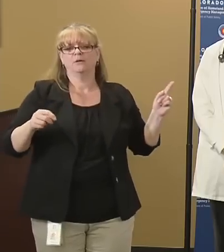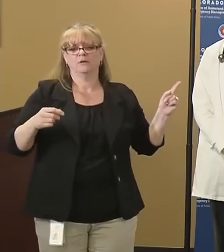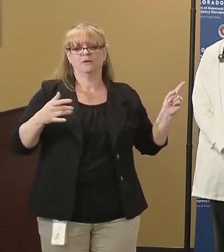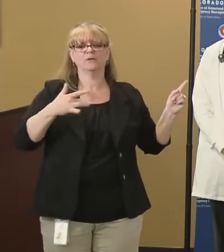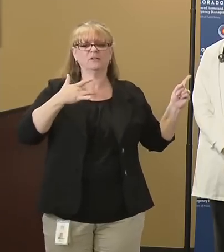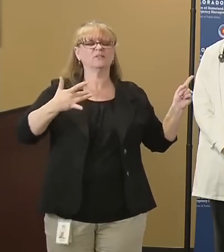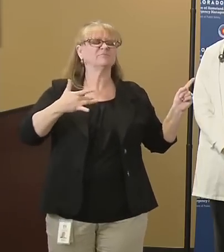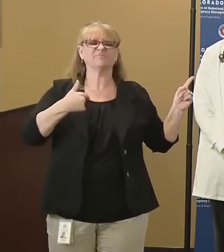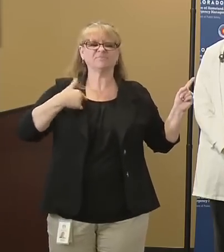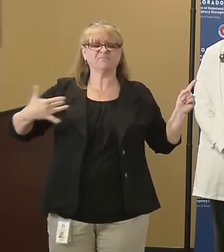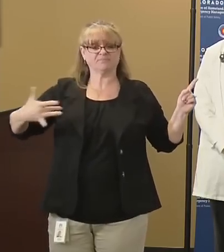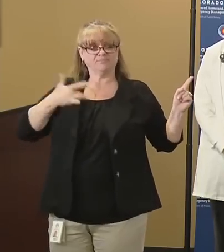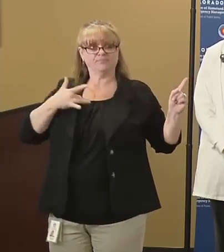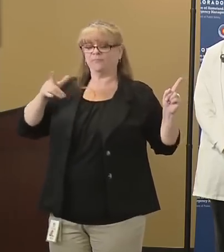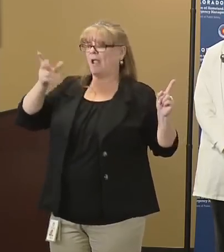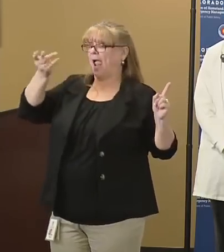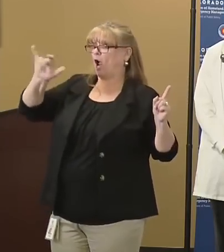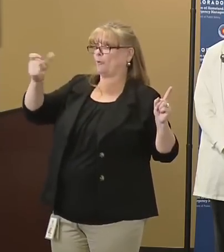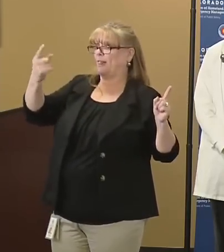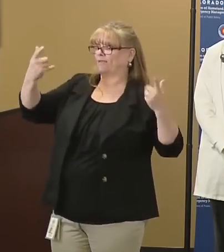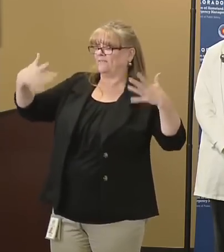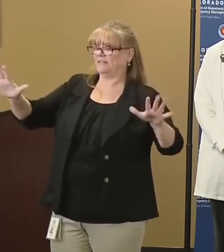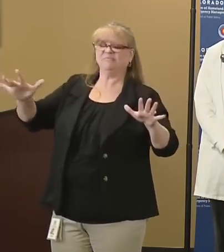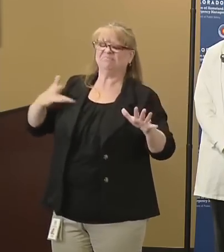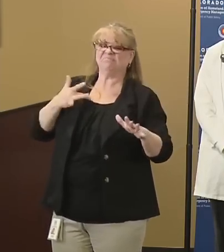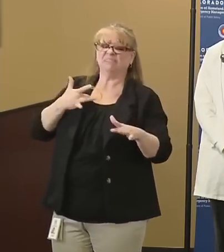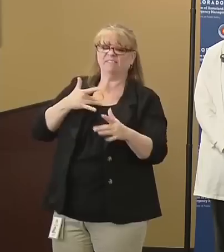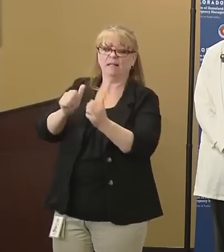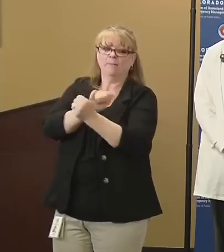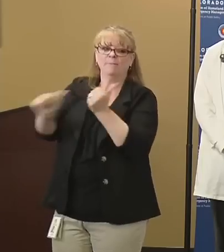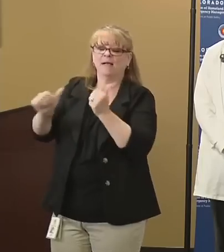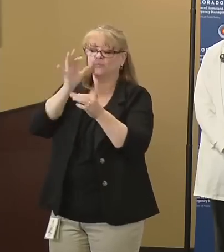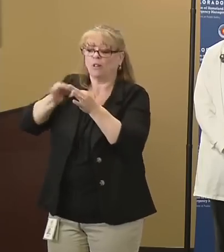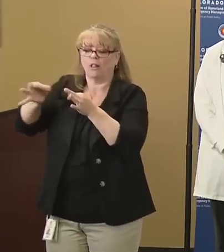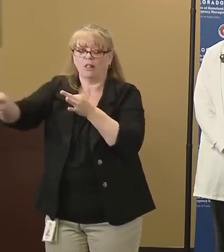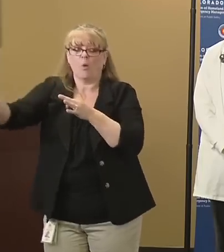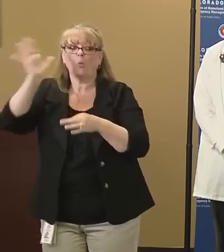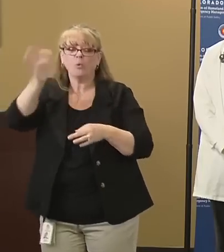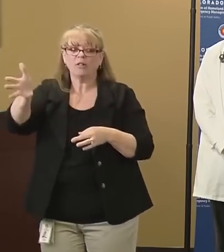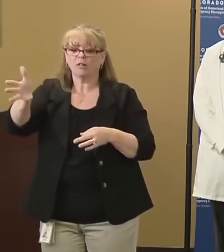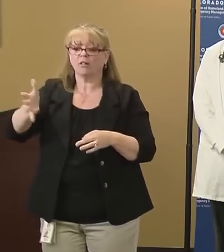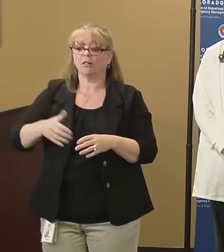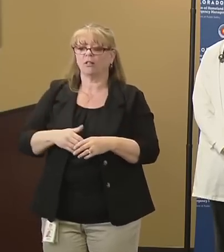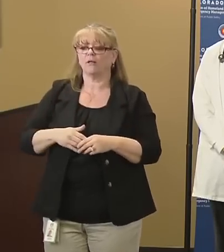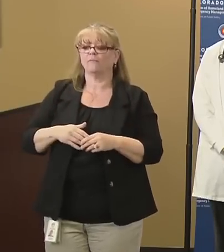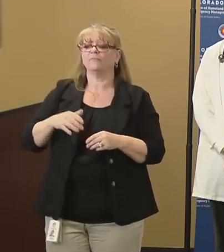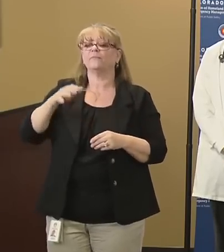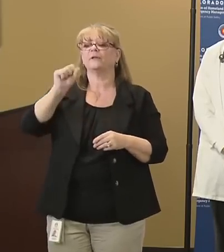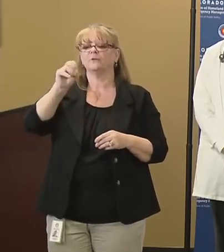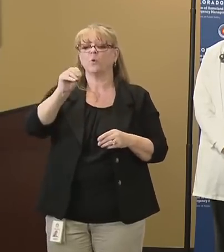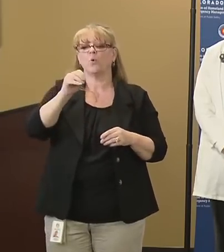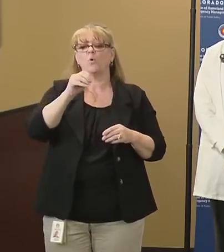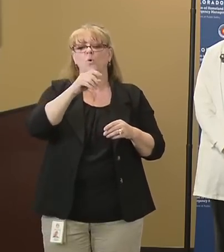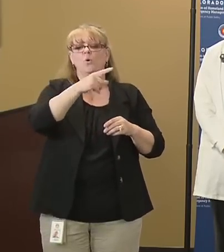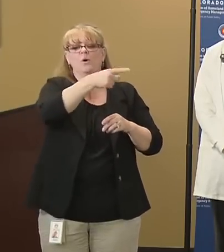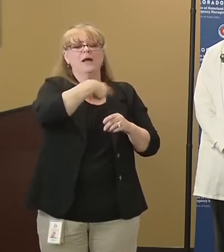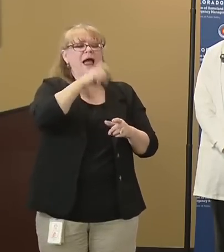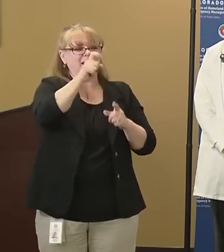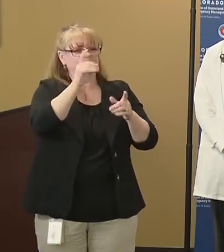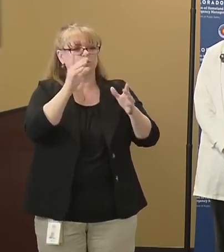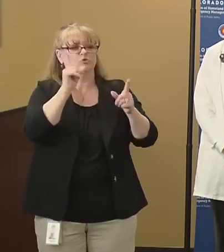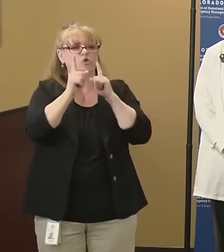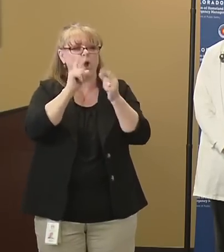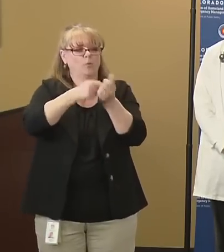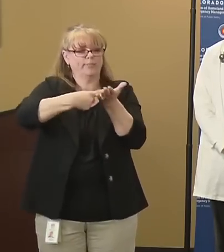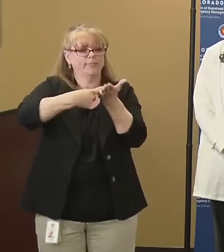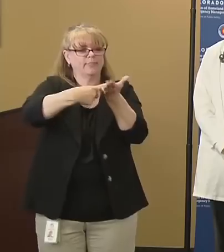are working, I just spoke to the head of CDPHE today. One of them, we keep many different groups. I speak to the hospital operators regularly.